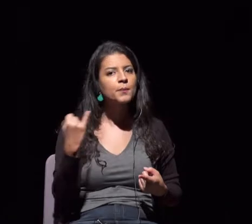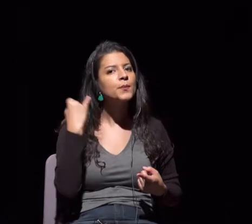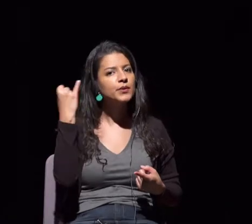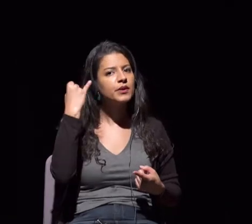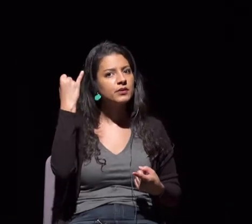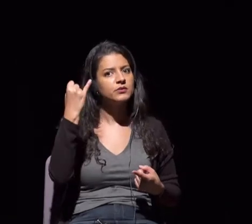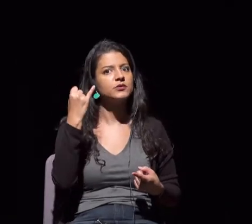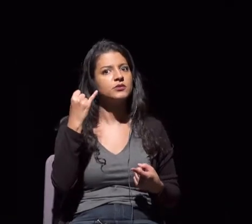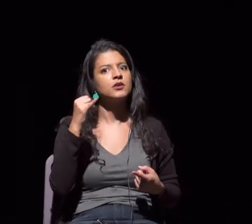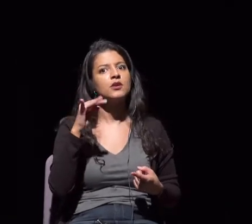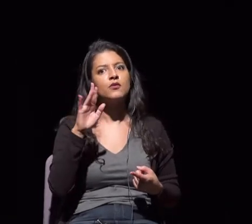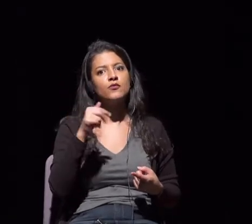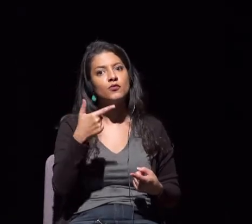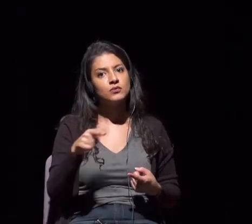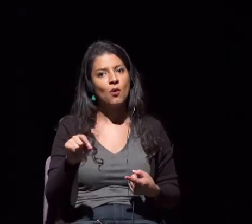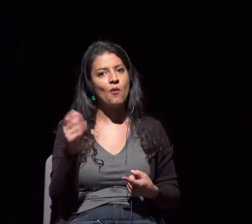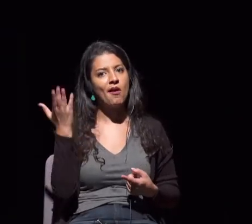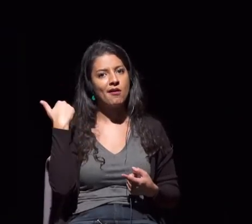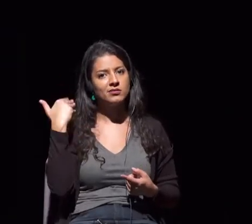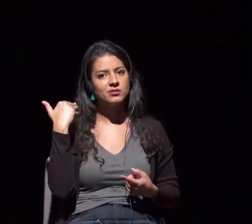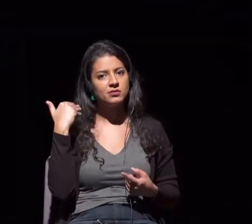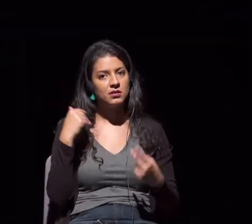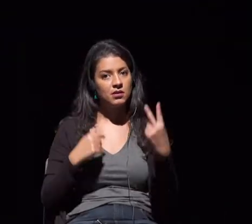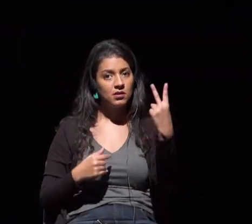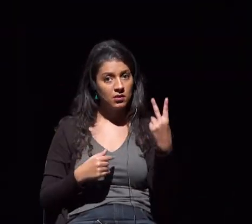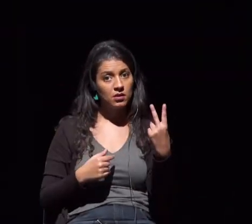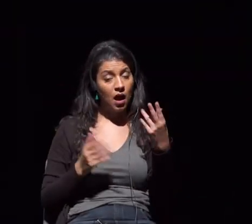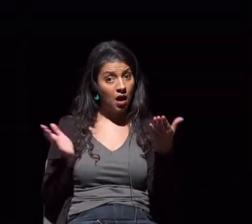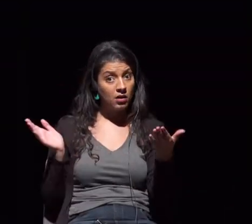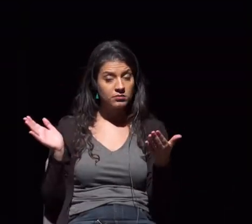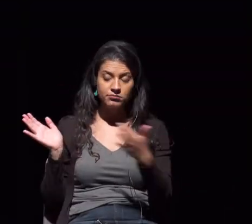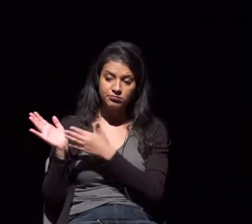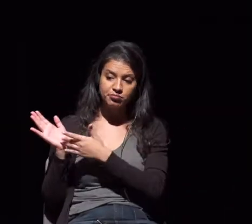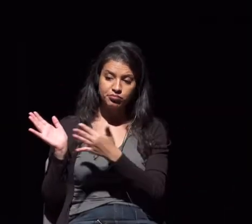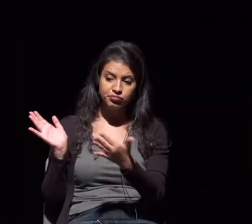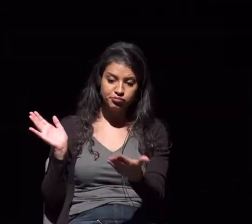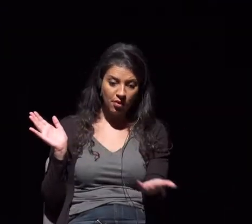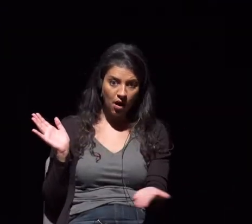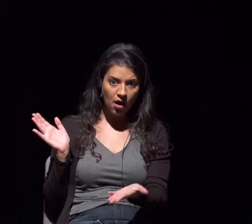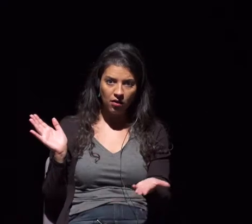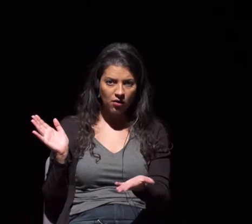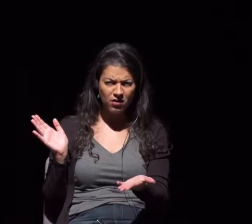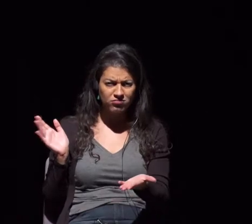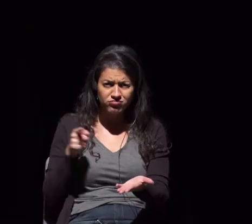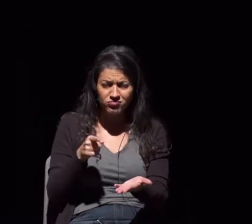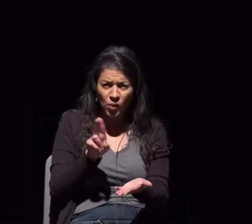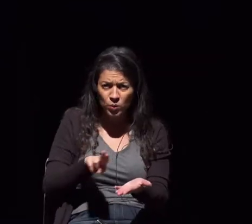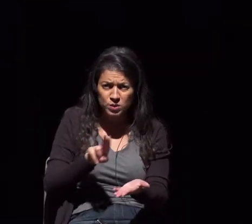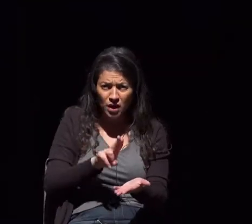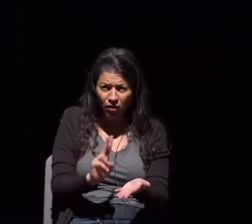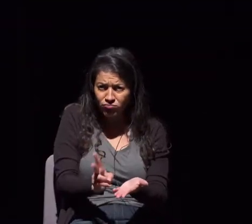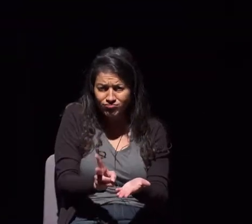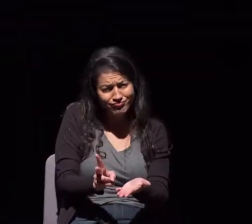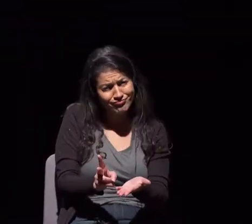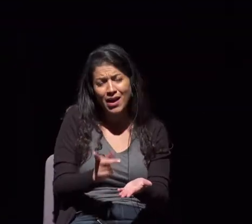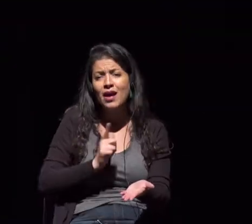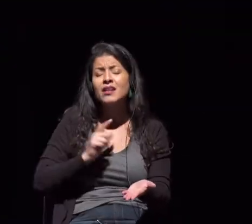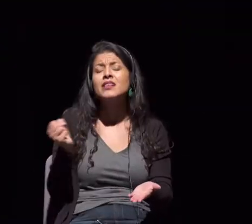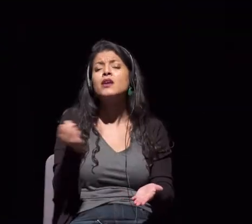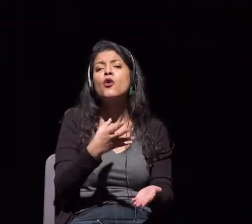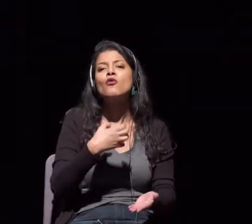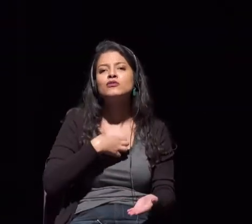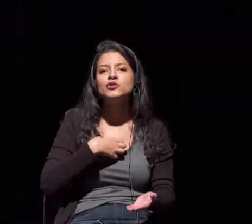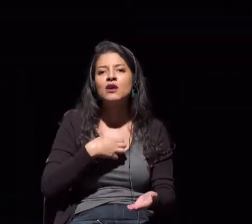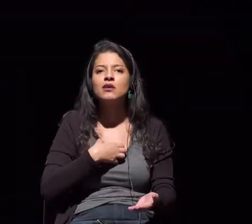150, 200 years, it no longer has a purpose because we have new gadgets and new things to mark space and time. And